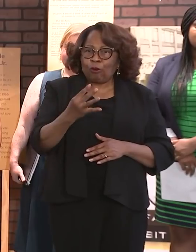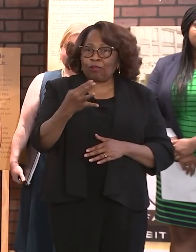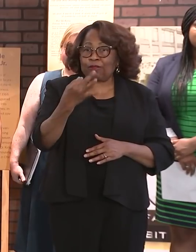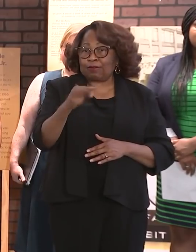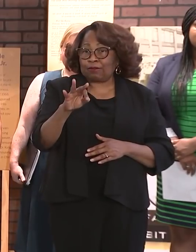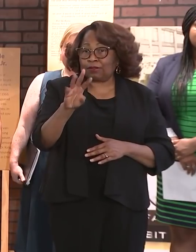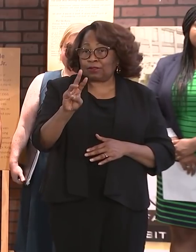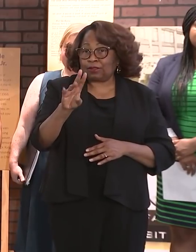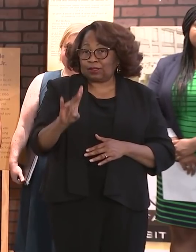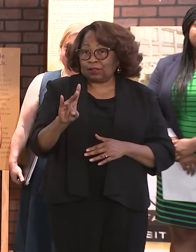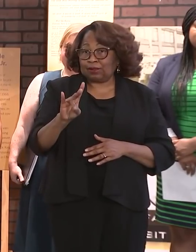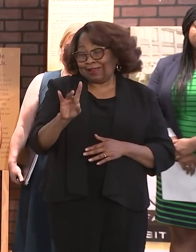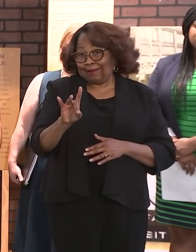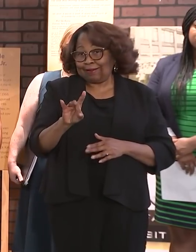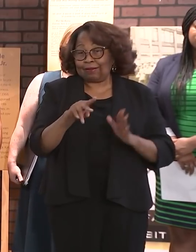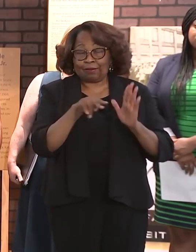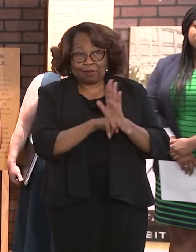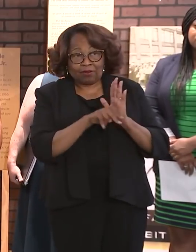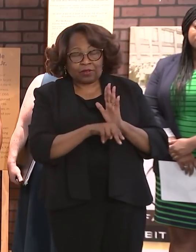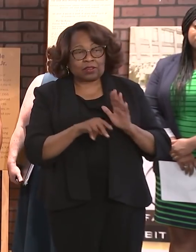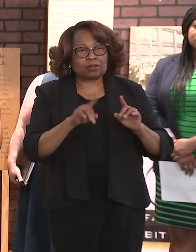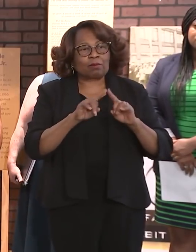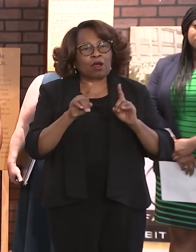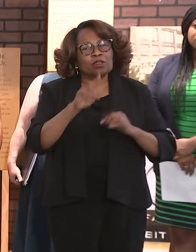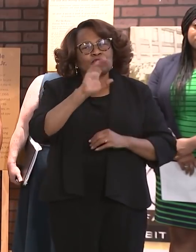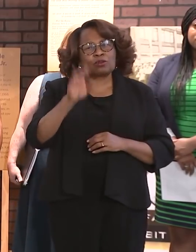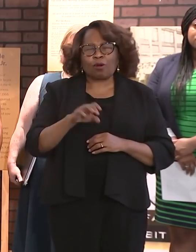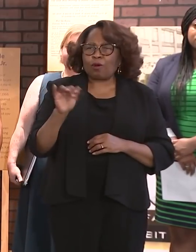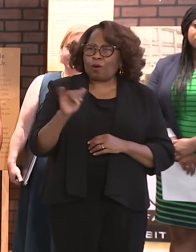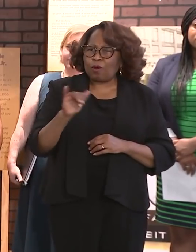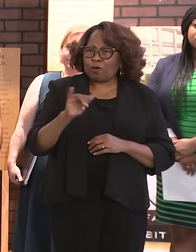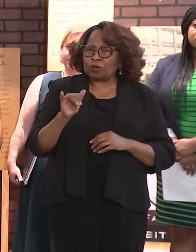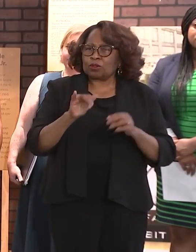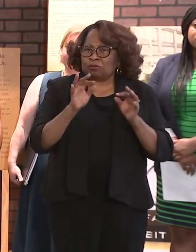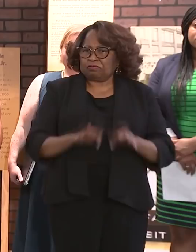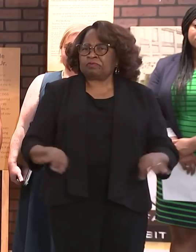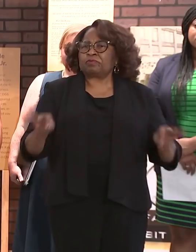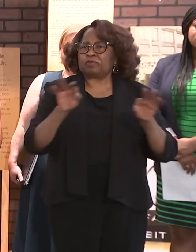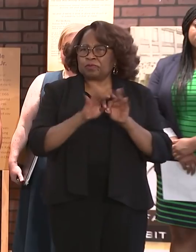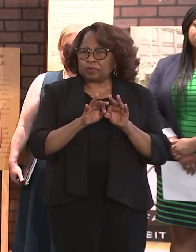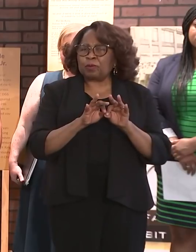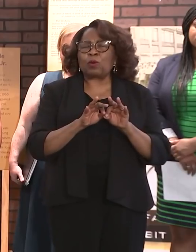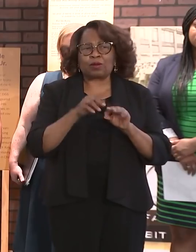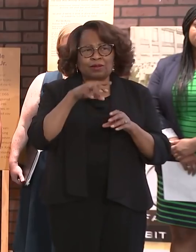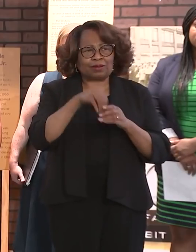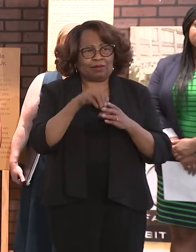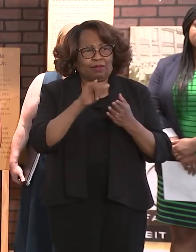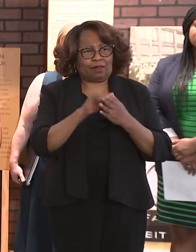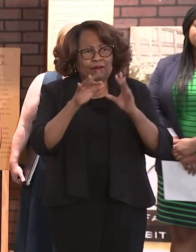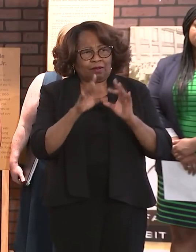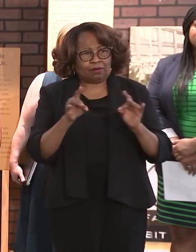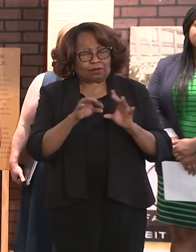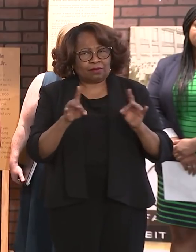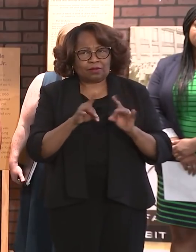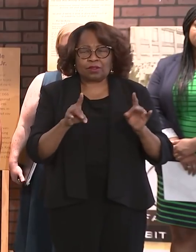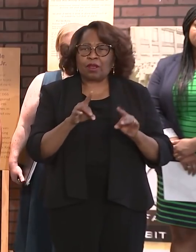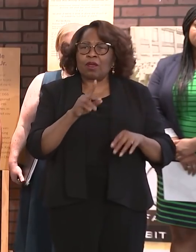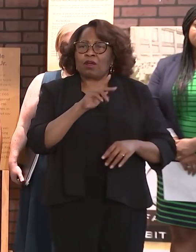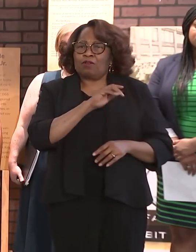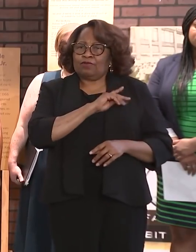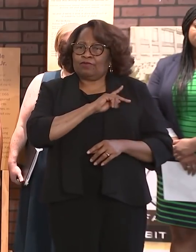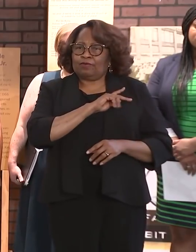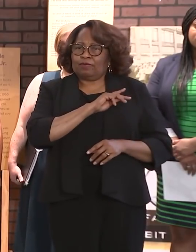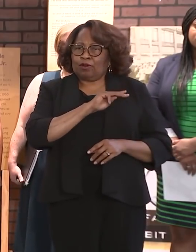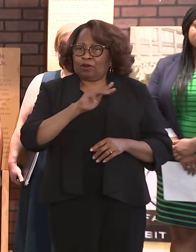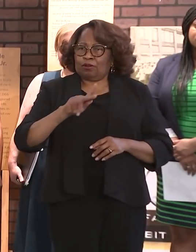Memphis. But Chicago also has played a big role in the legacy of Reverend Dr. Martin